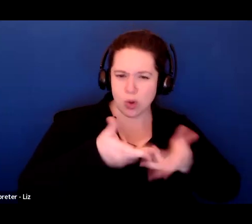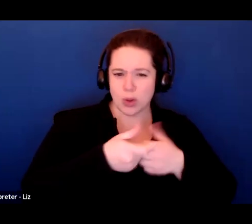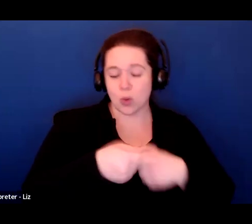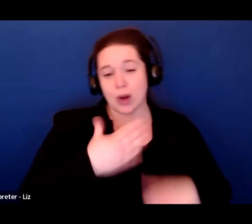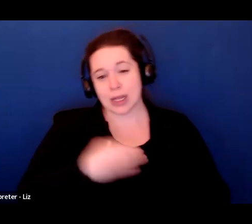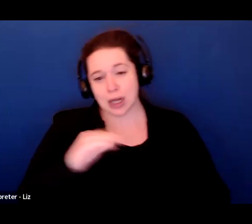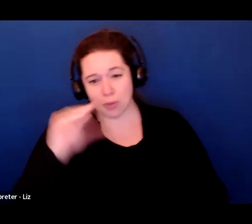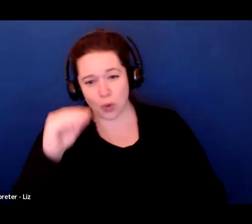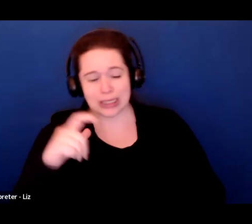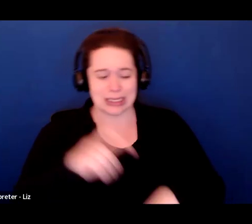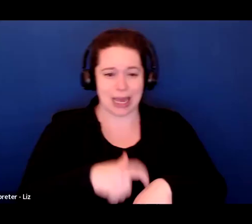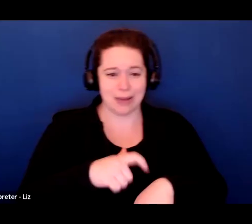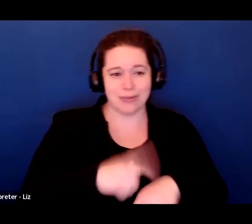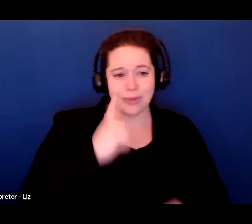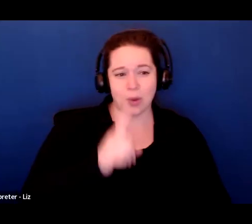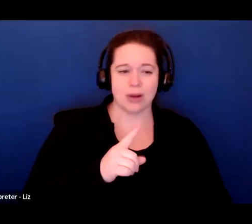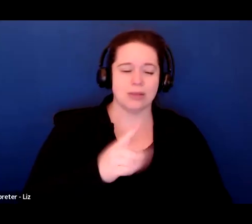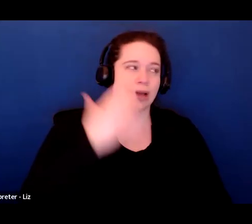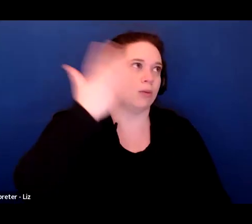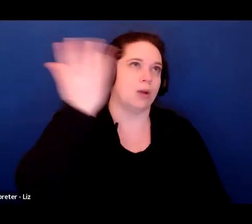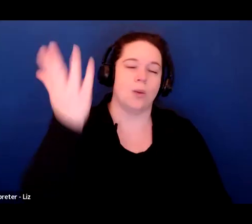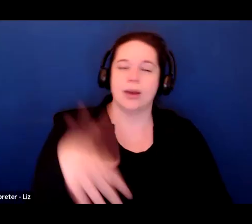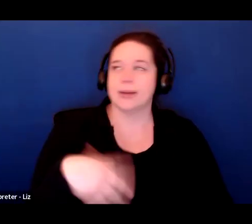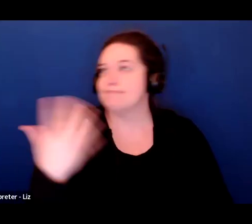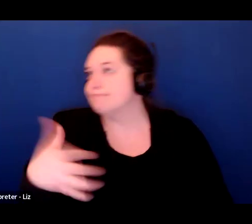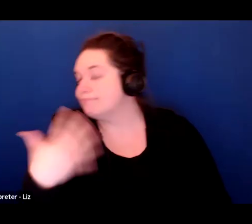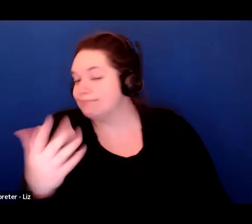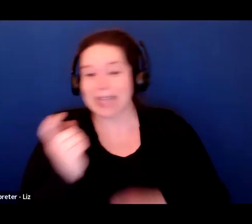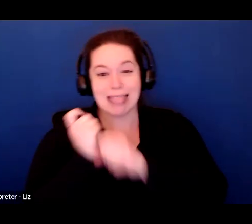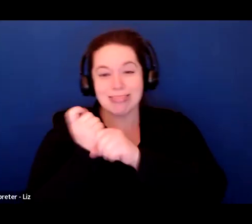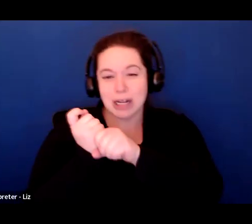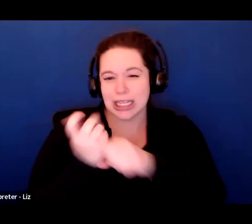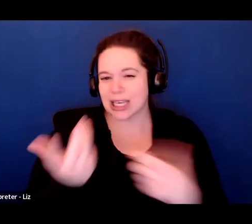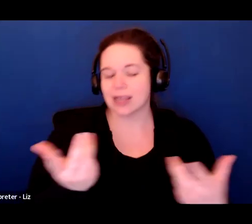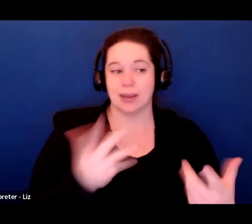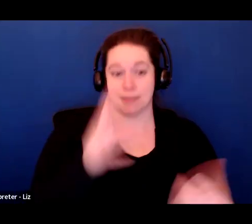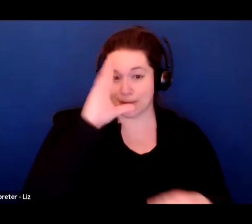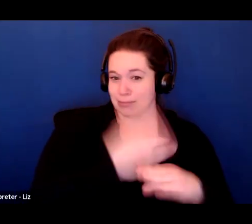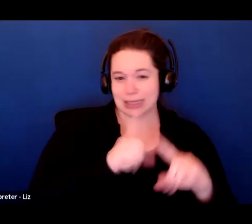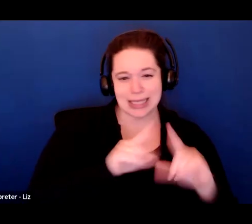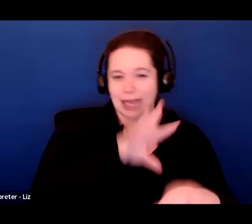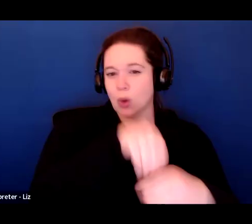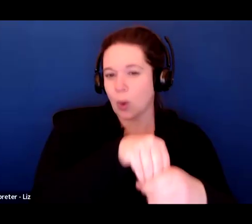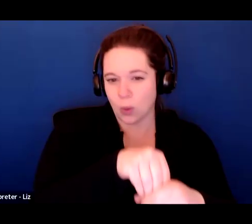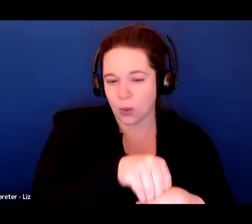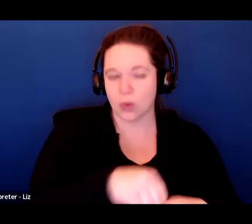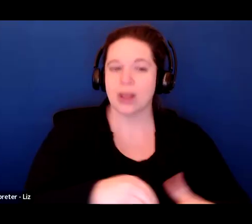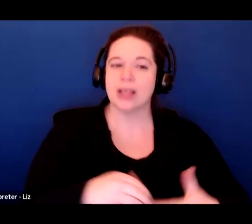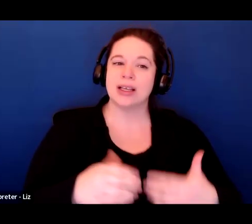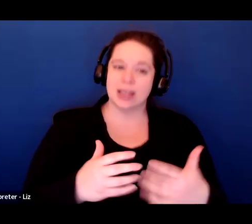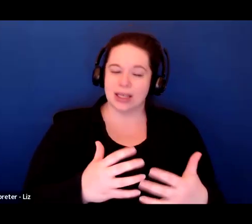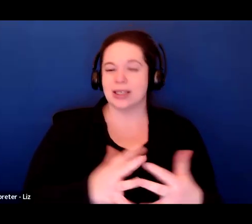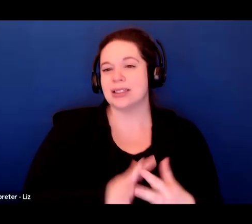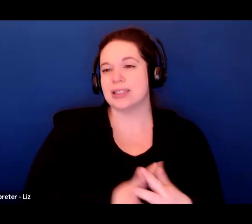oh, it's time for, I don't know, Little League, and my son can't go. So there's all these things